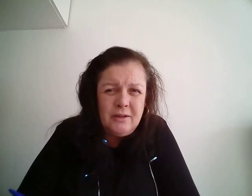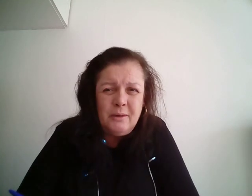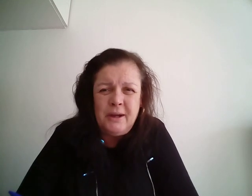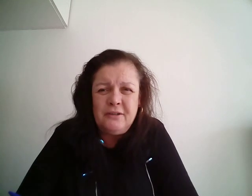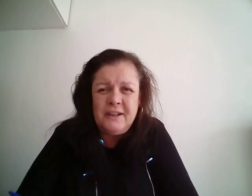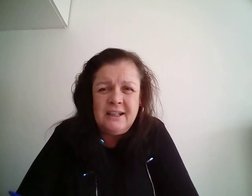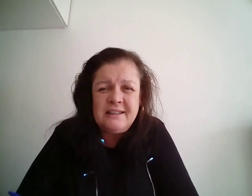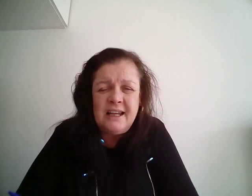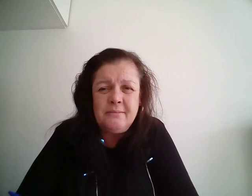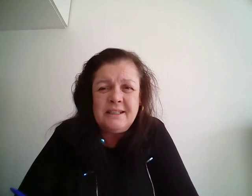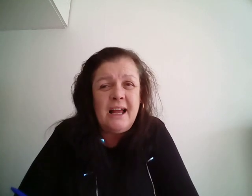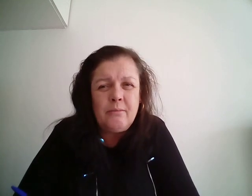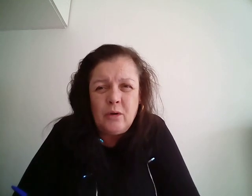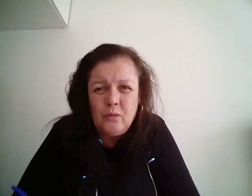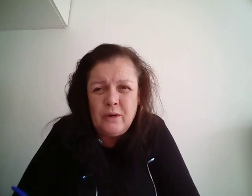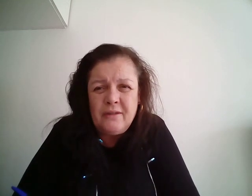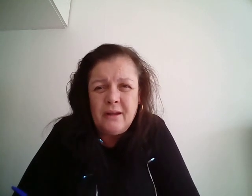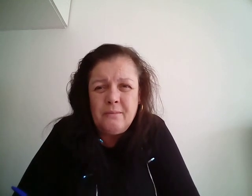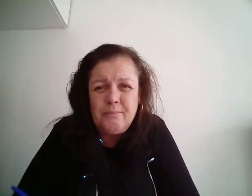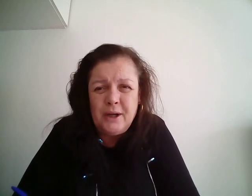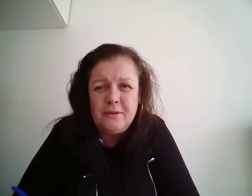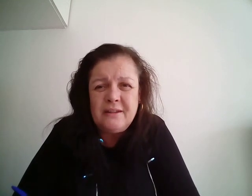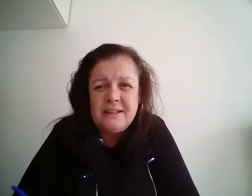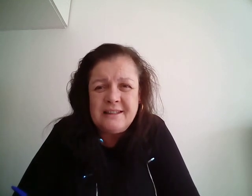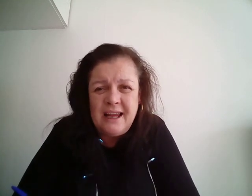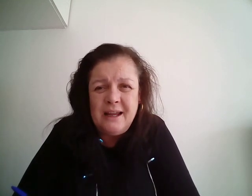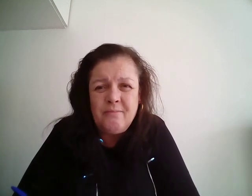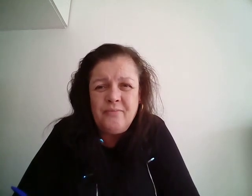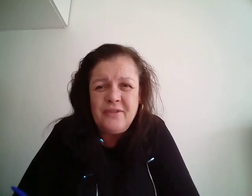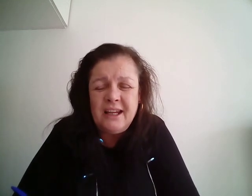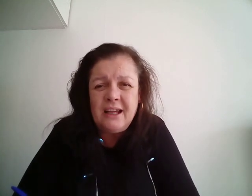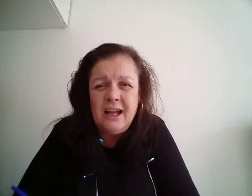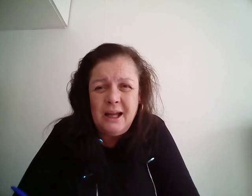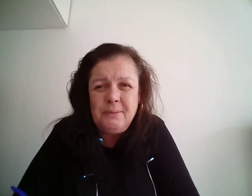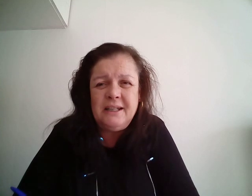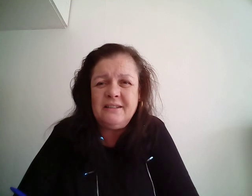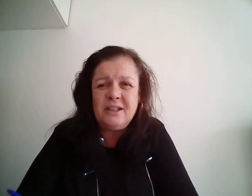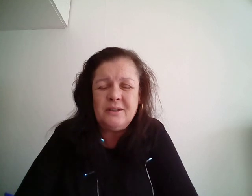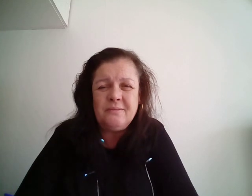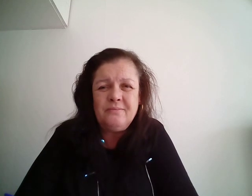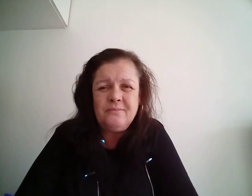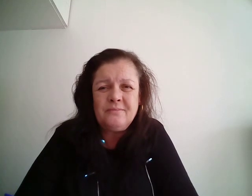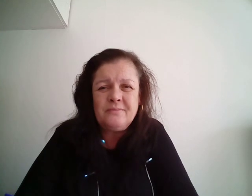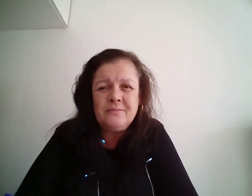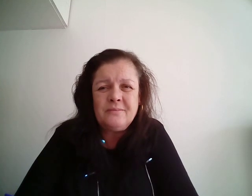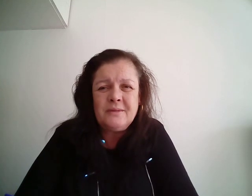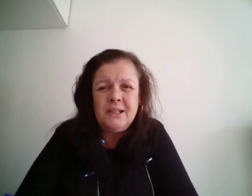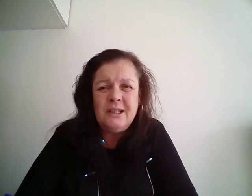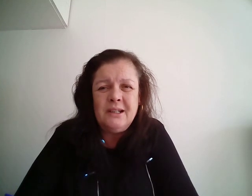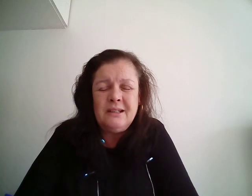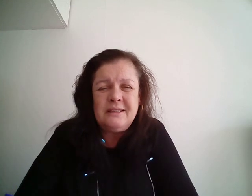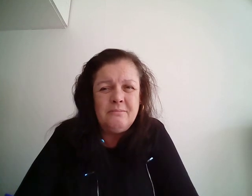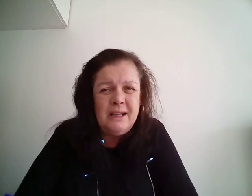they were both ill at the same time with both the same thing happening to them. To me,